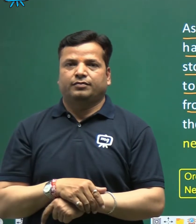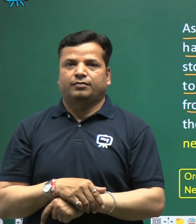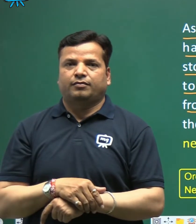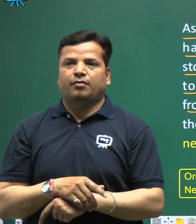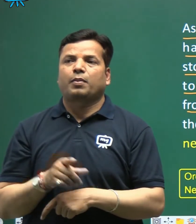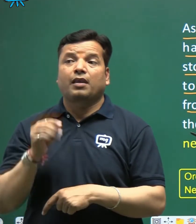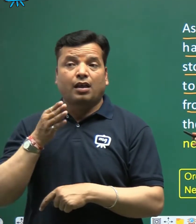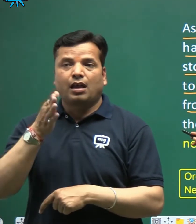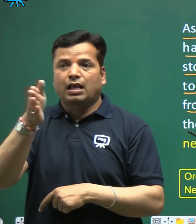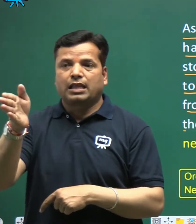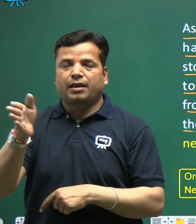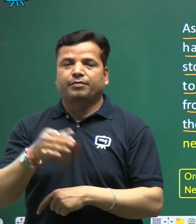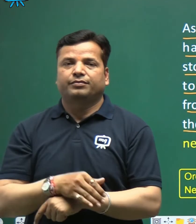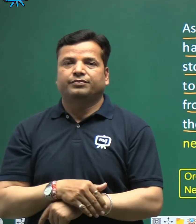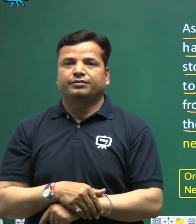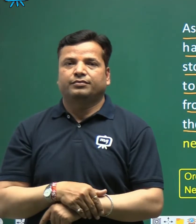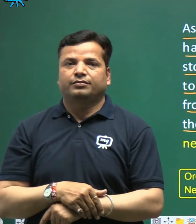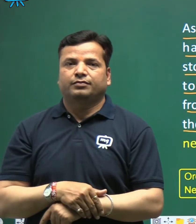them